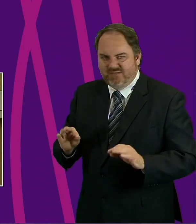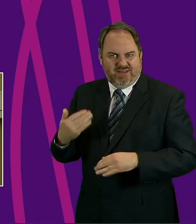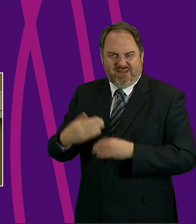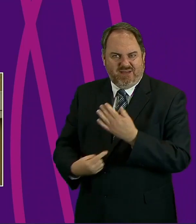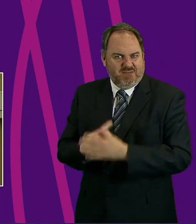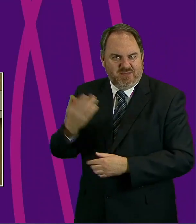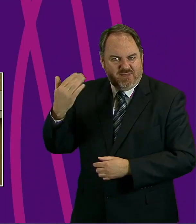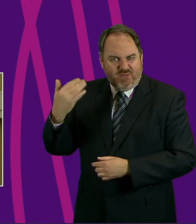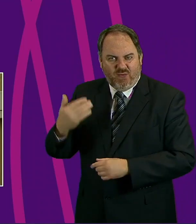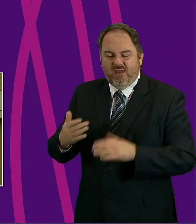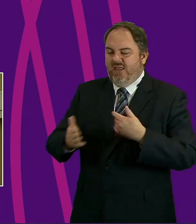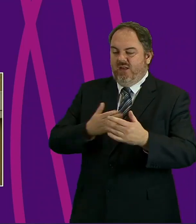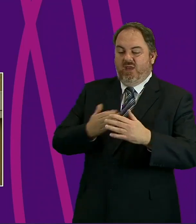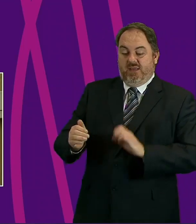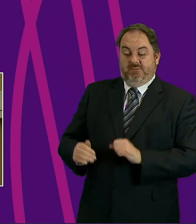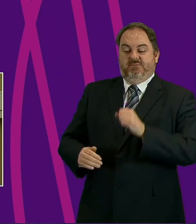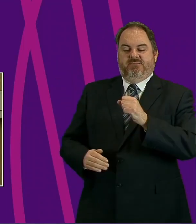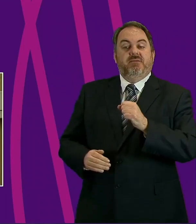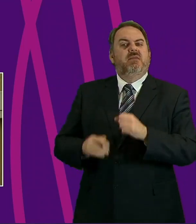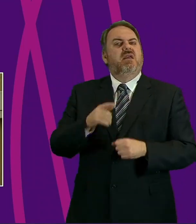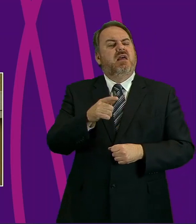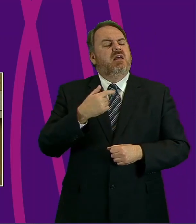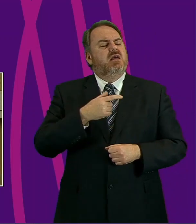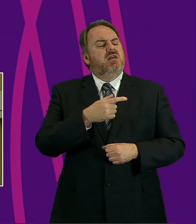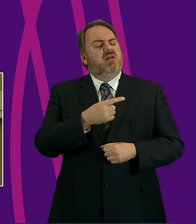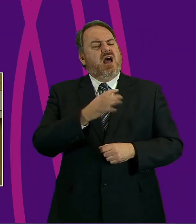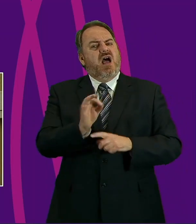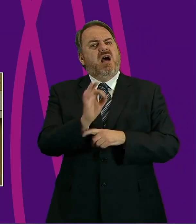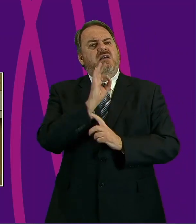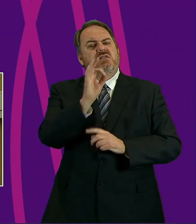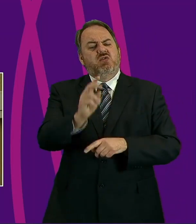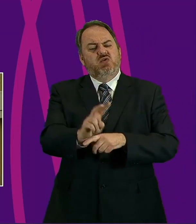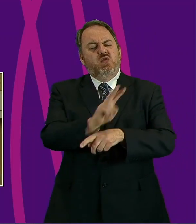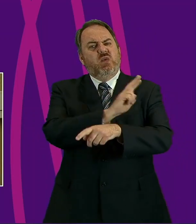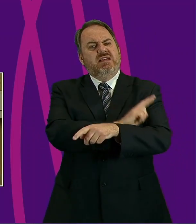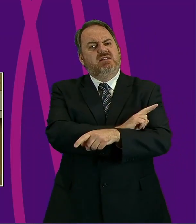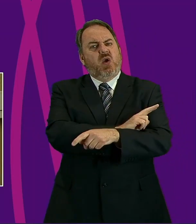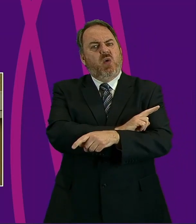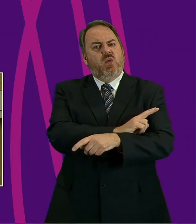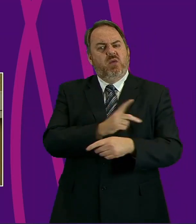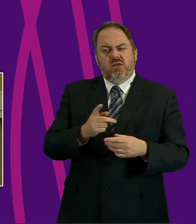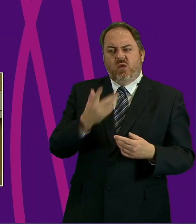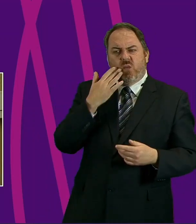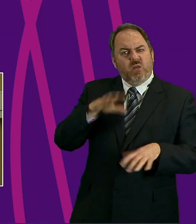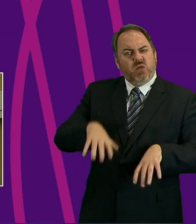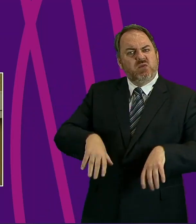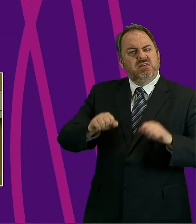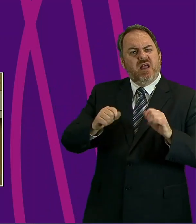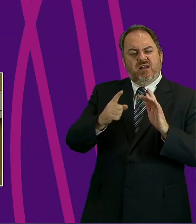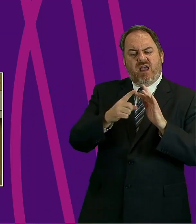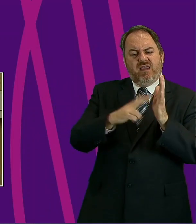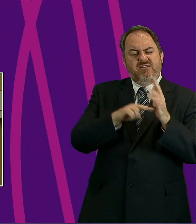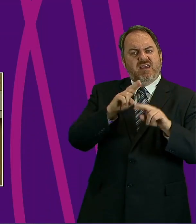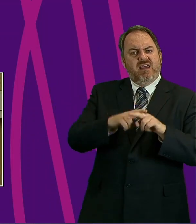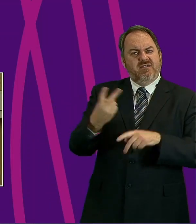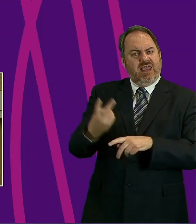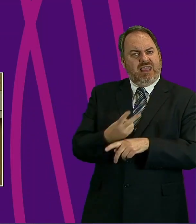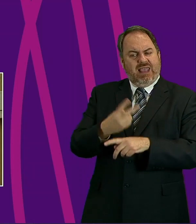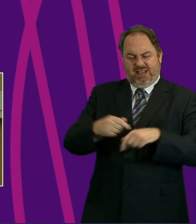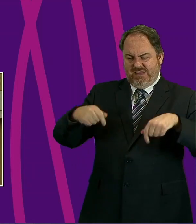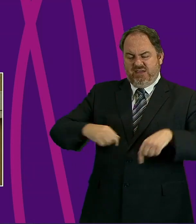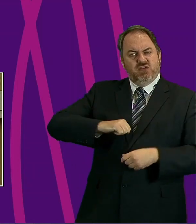Minister about publishing a roadmap on reopening IVF services in Scotland, since they're already able to be up and running elsewhere in the UK, and I look forward